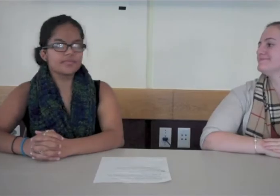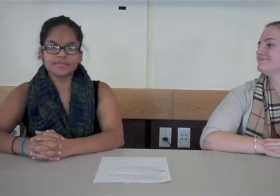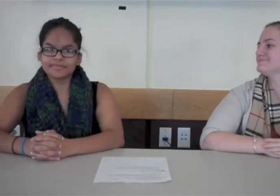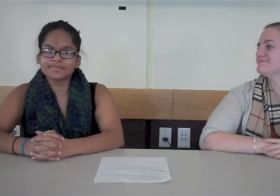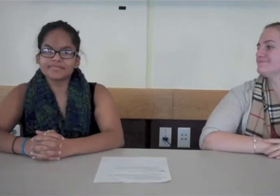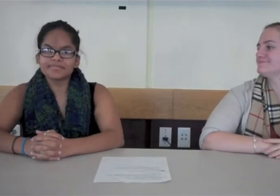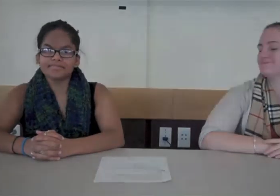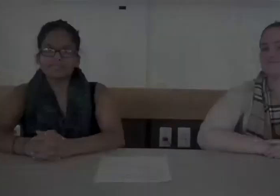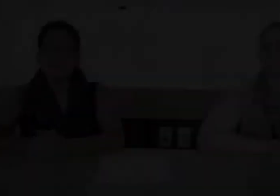I'm going to go to the next